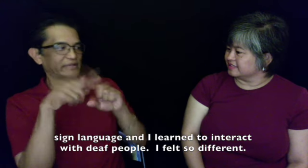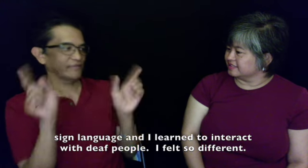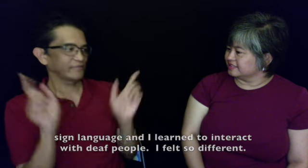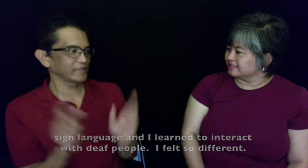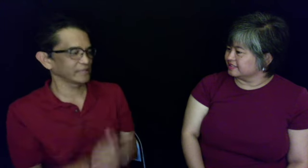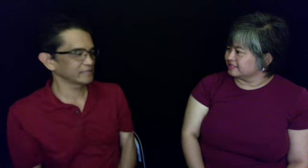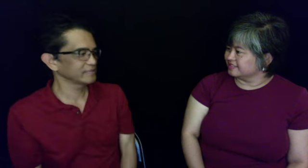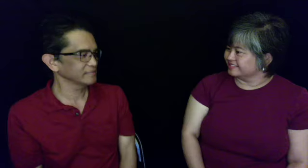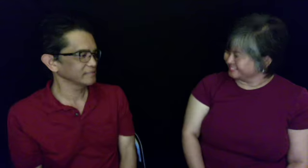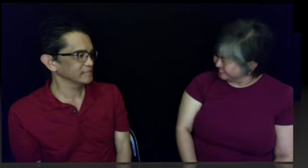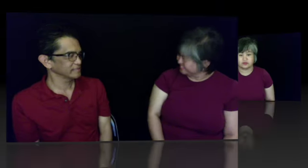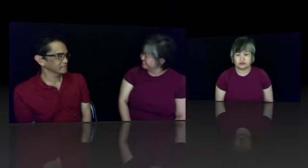people. I felt so different.